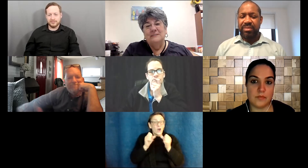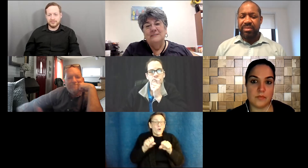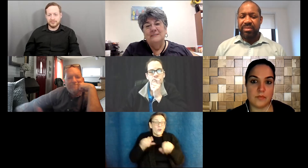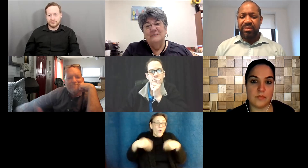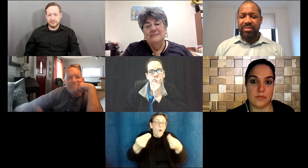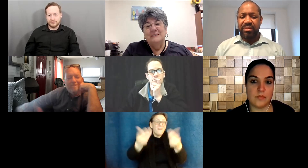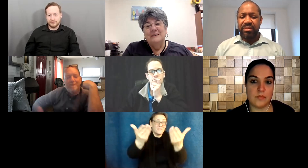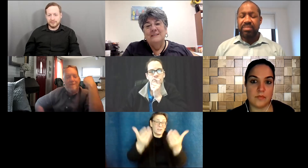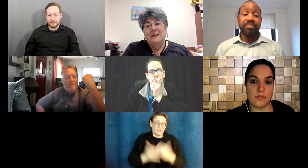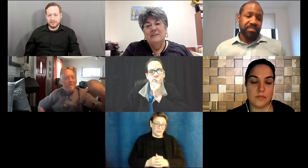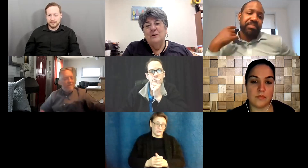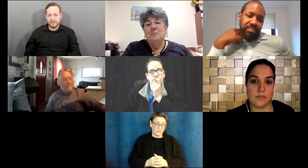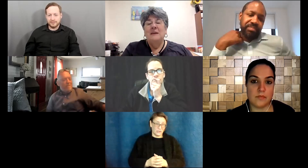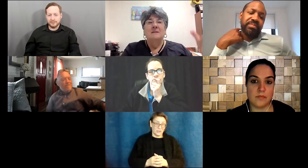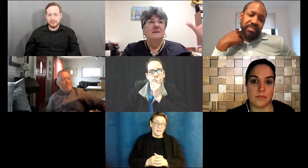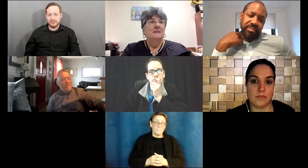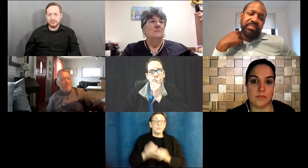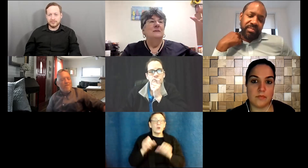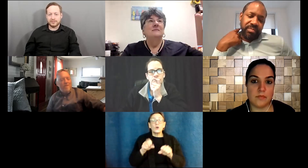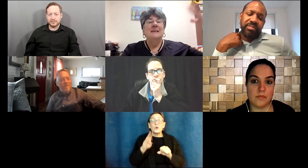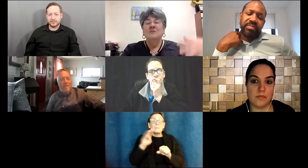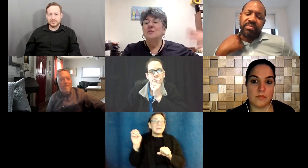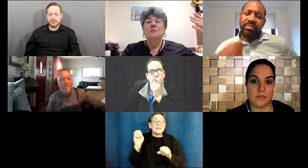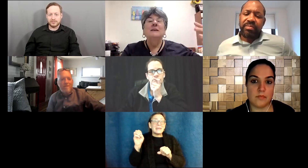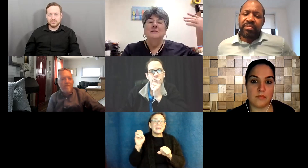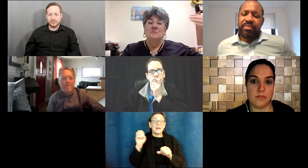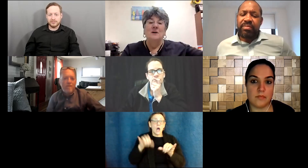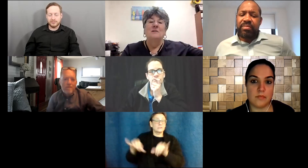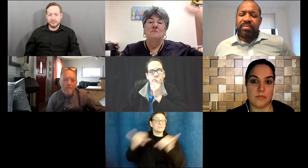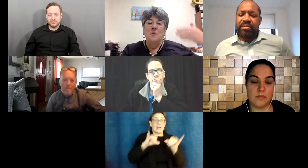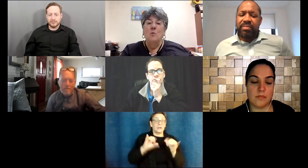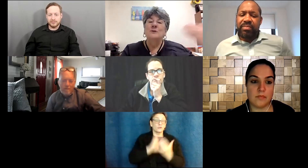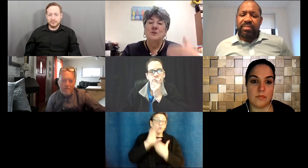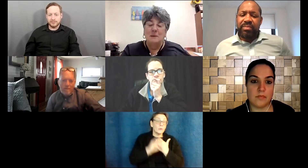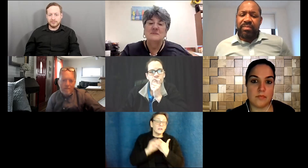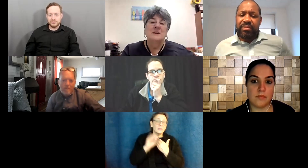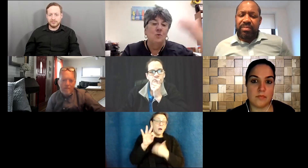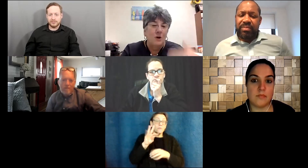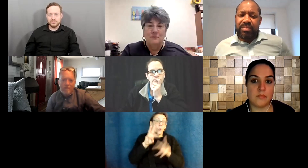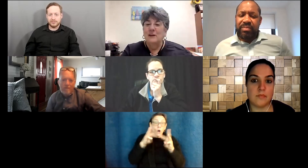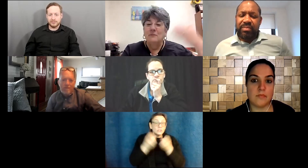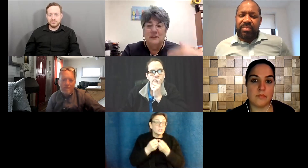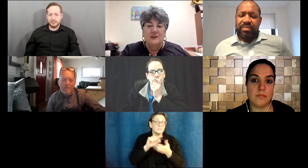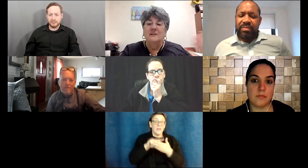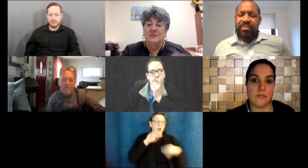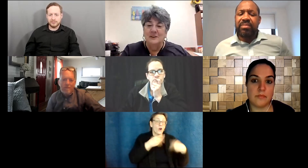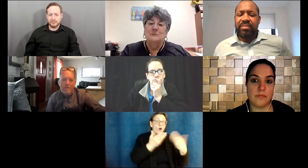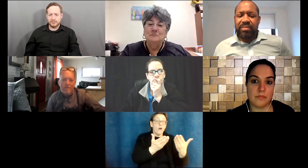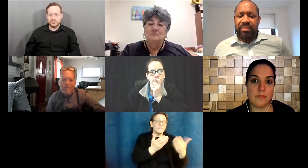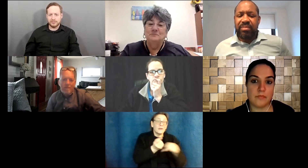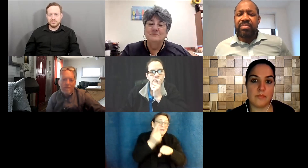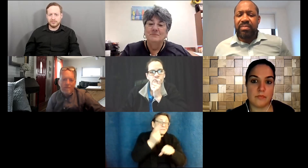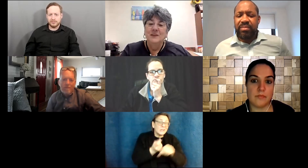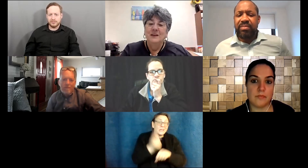offer. There could be a standard curriculum of workshops that are offered every year, you